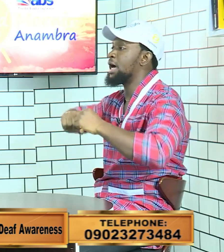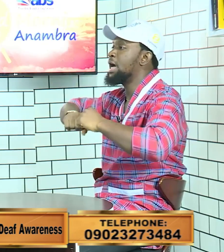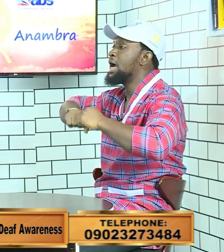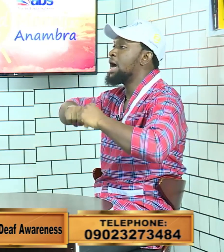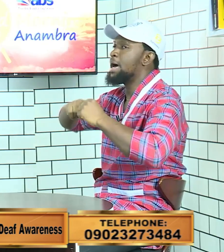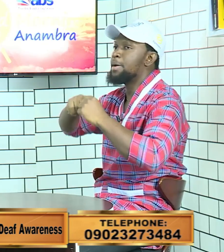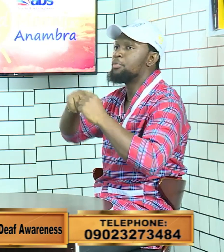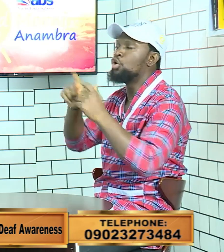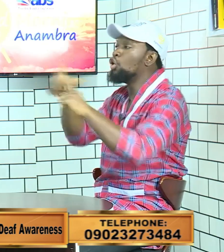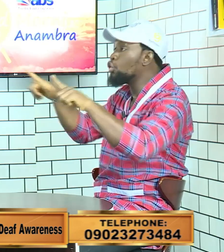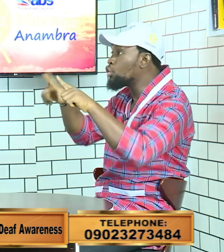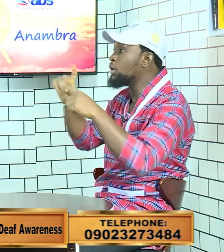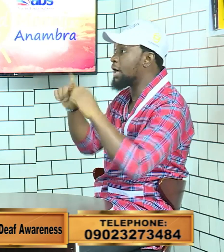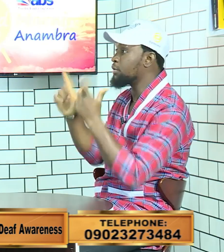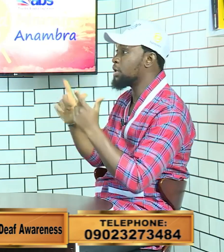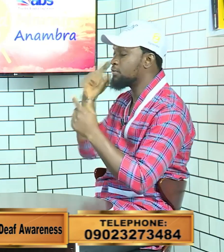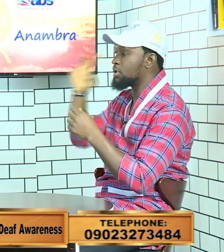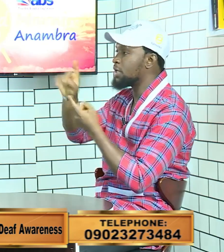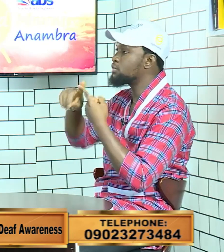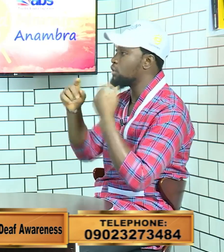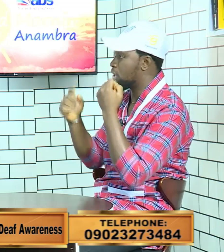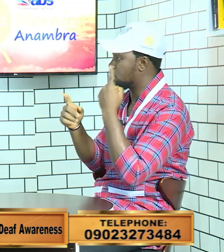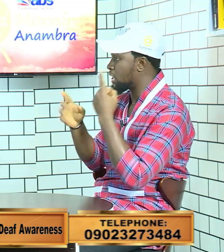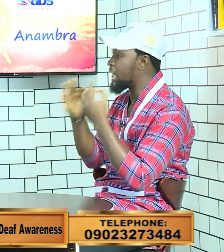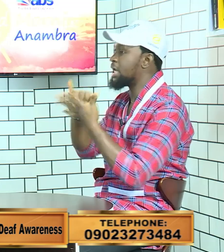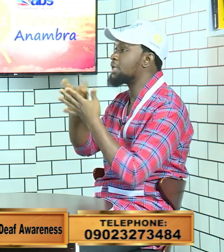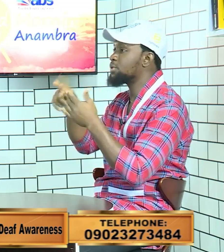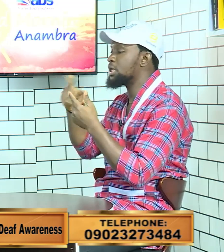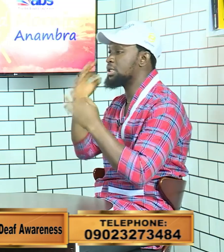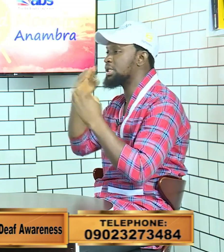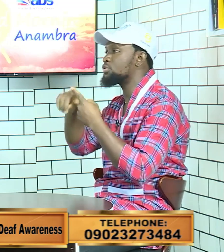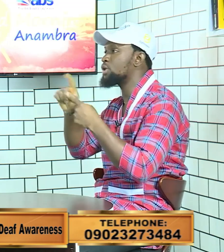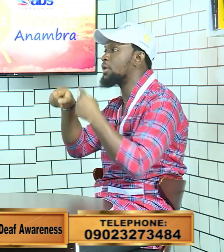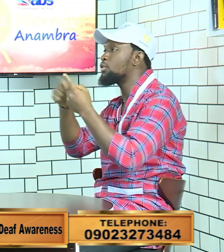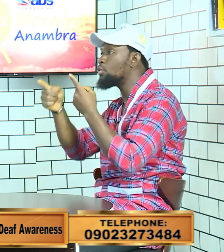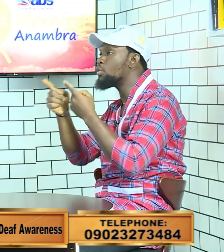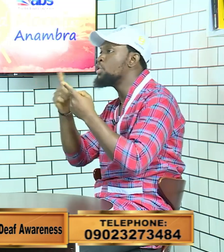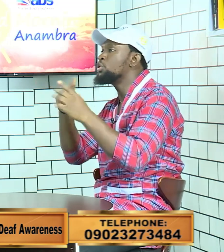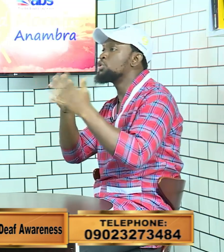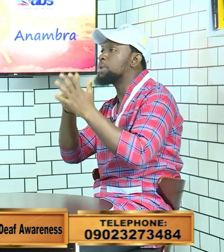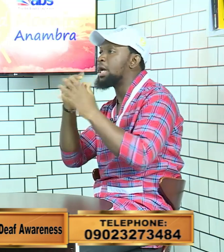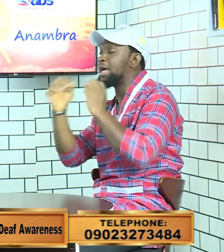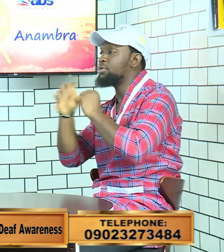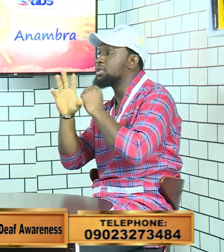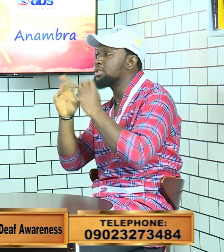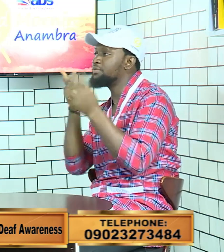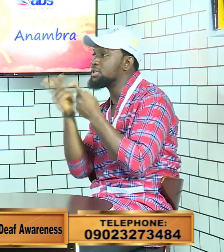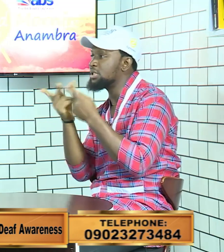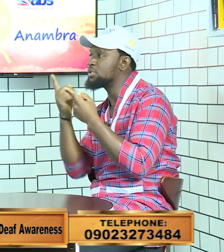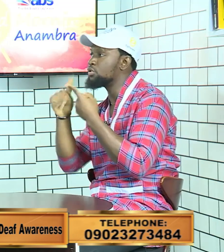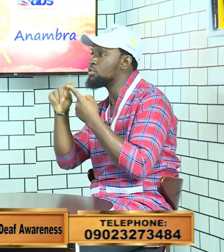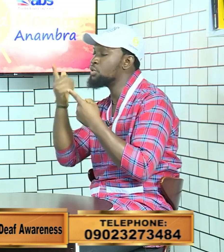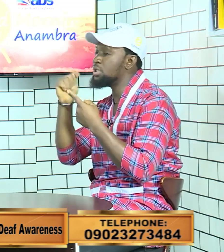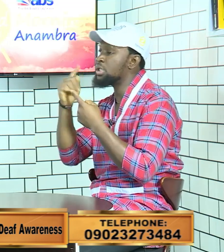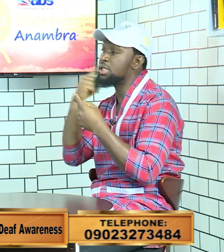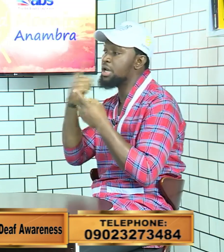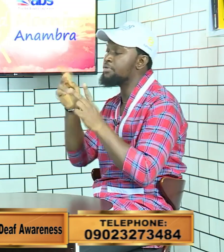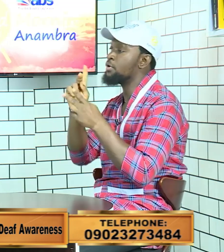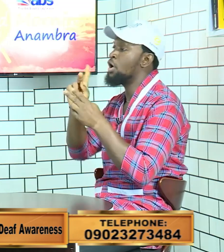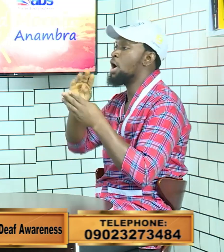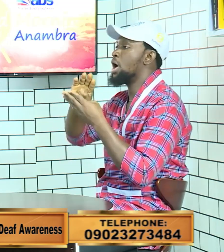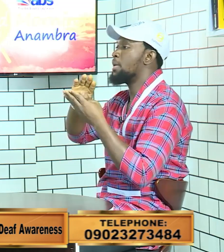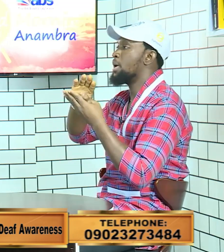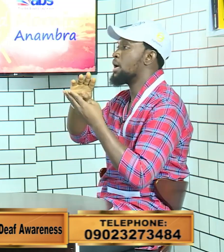their local language for them to understand, and that's where they decide to now go to pay an advocacy visit to the